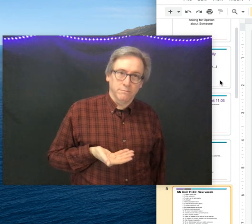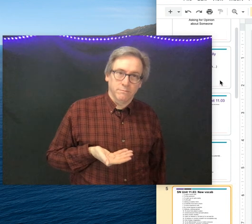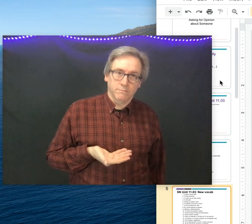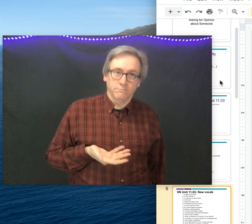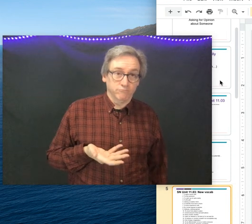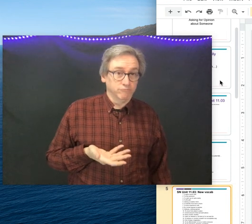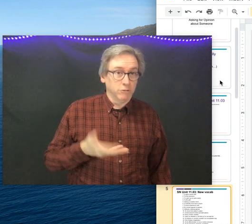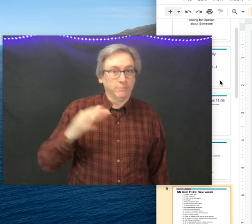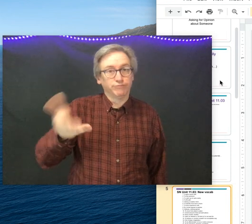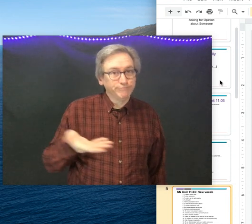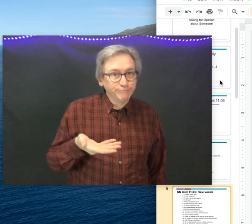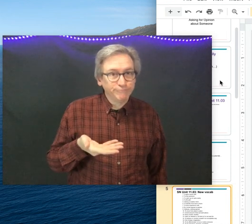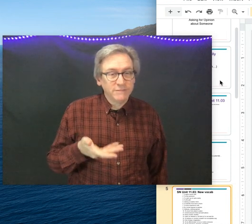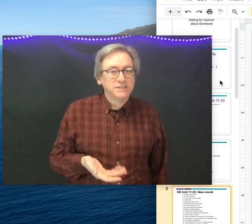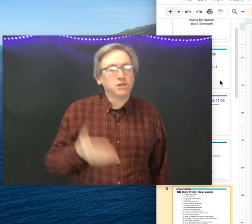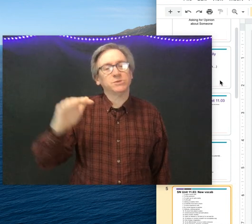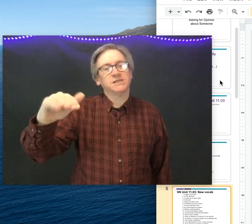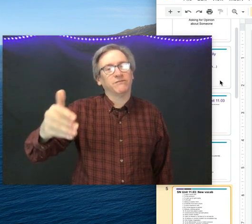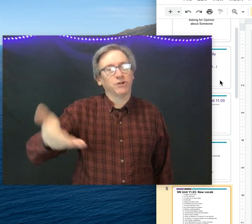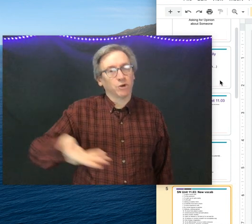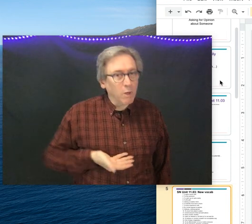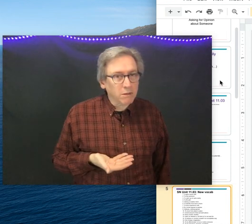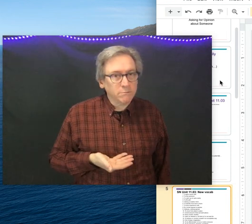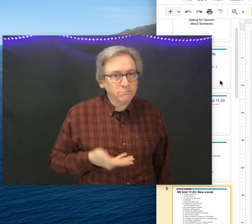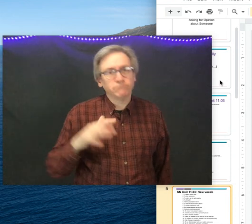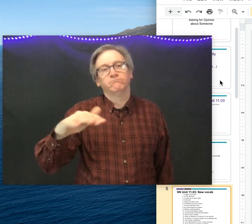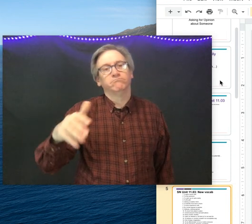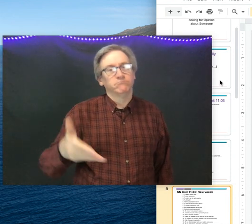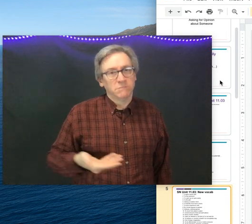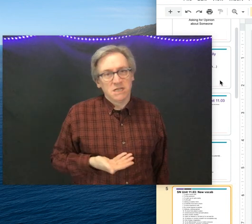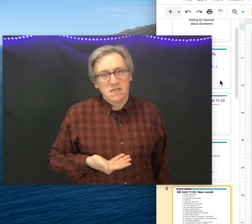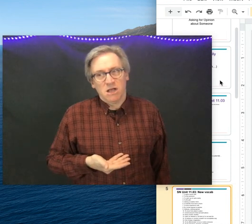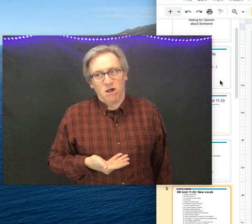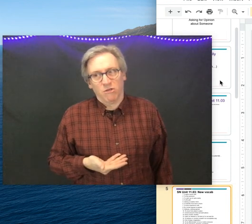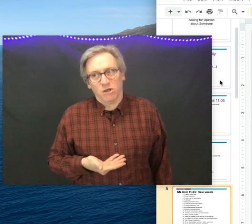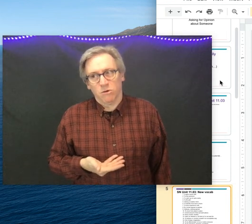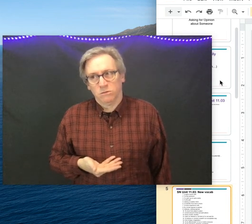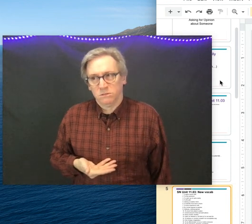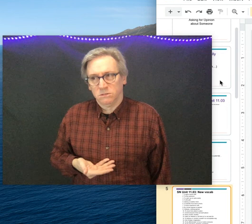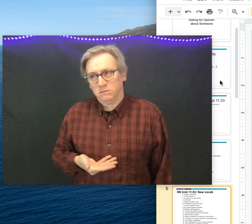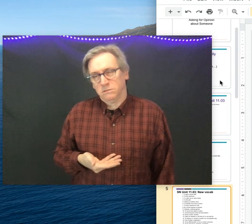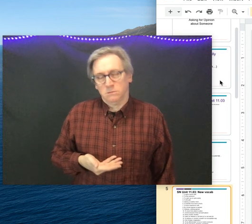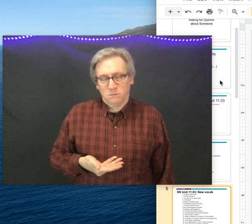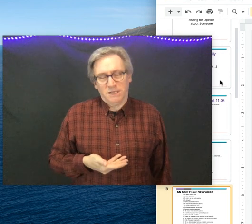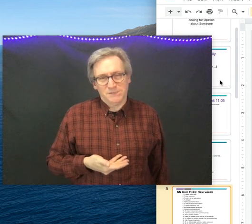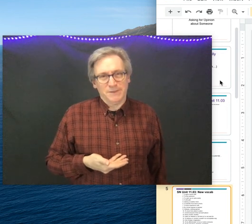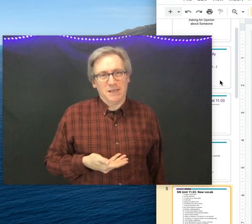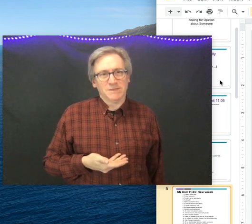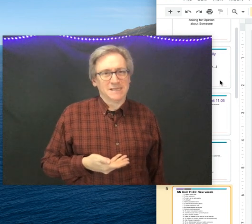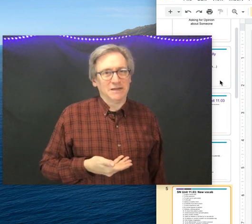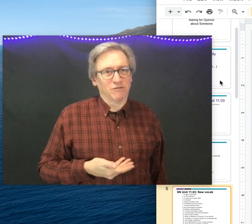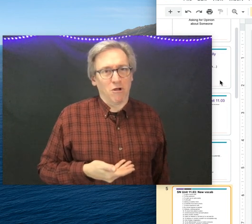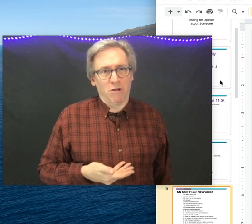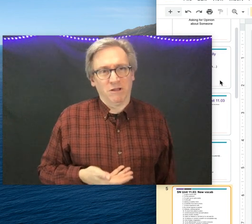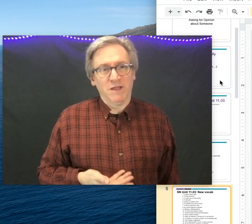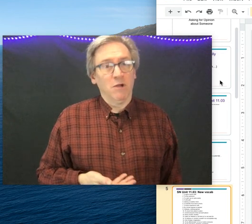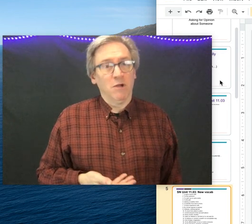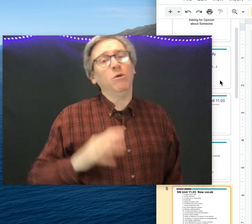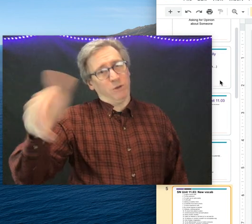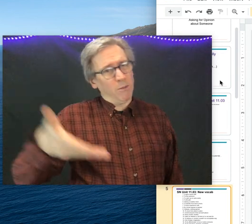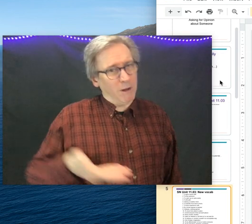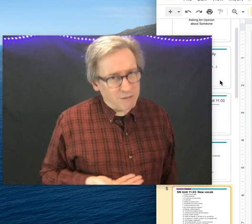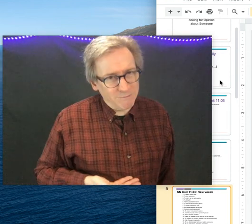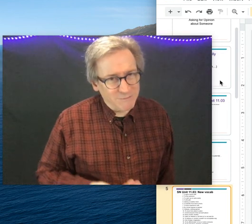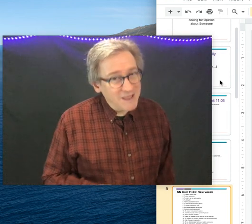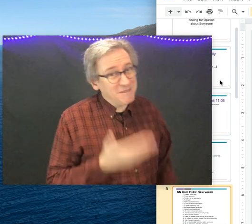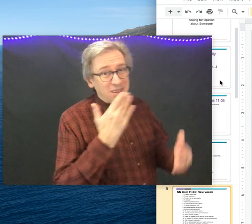them. Right? It's also a sign for you're welcome. Although it's become the sign for all of, ooh,